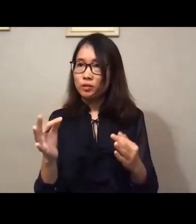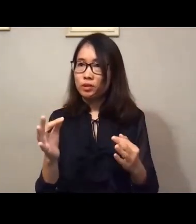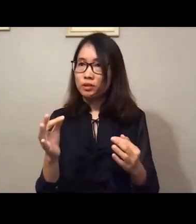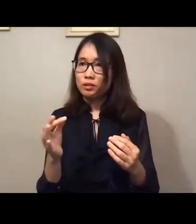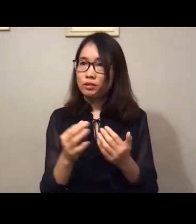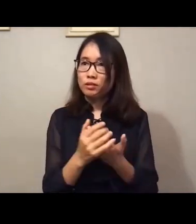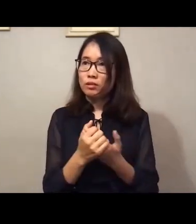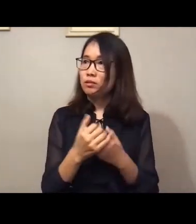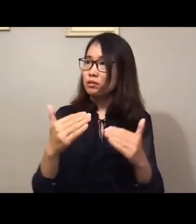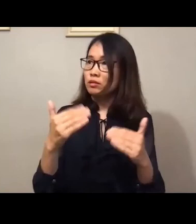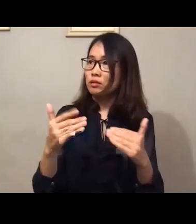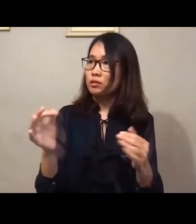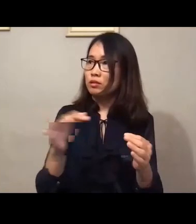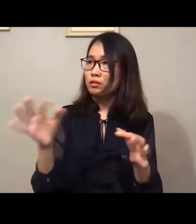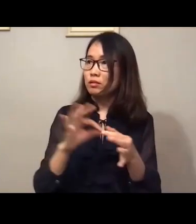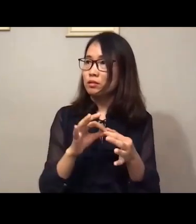Am I okay?